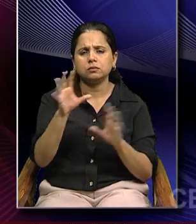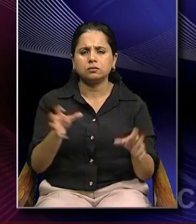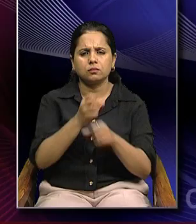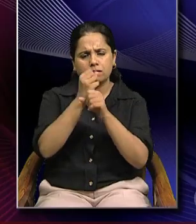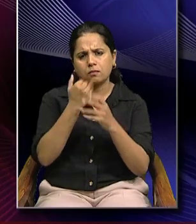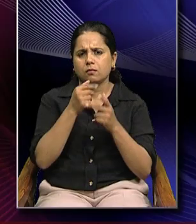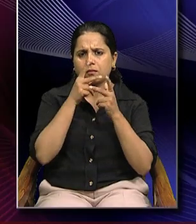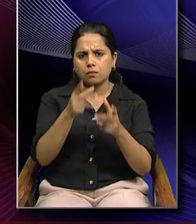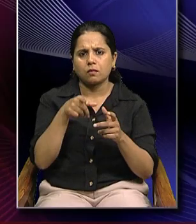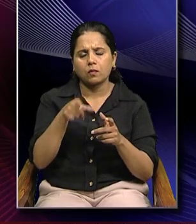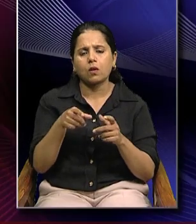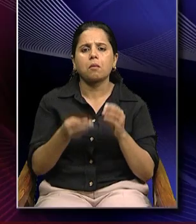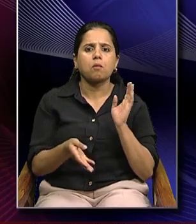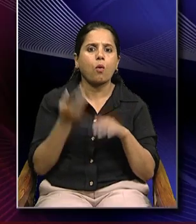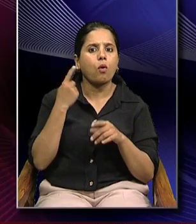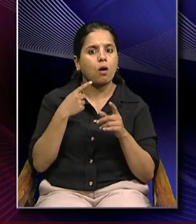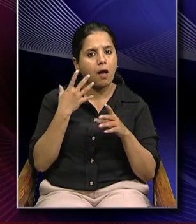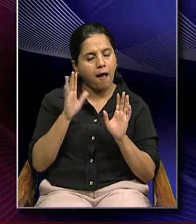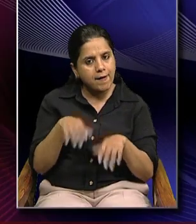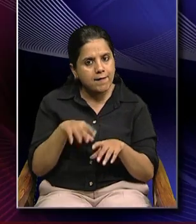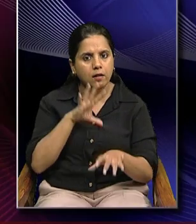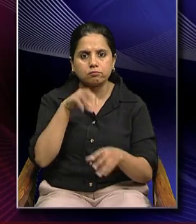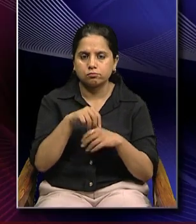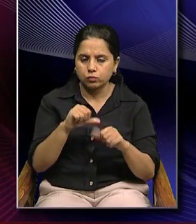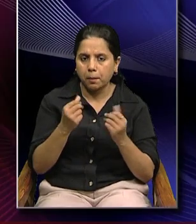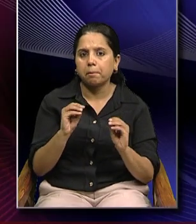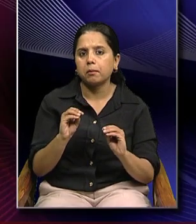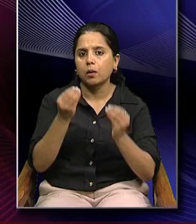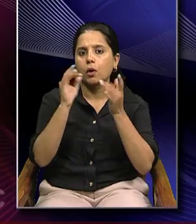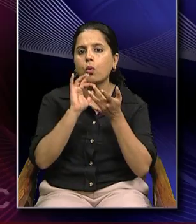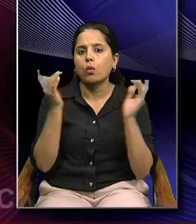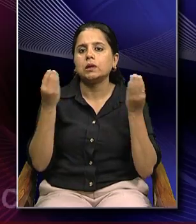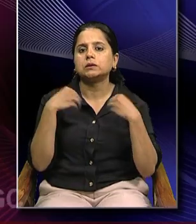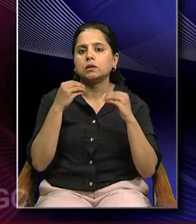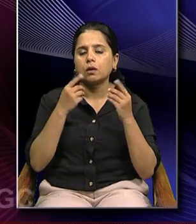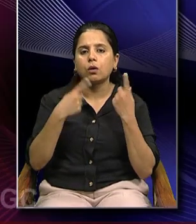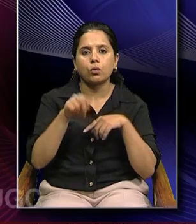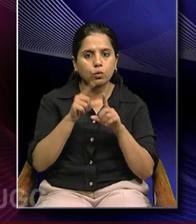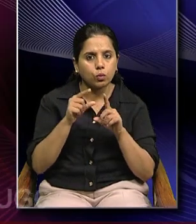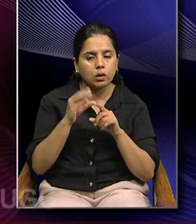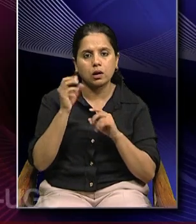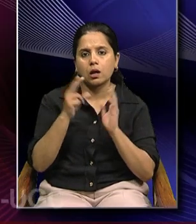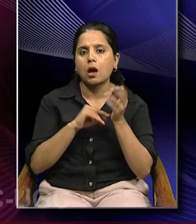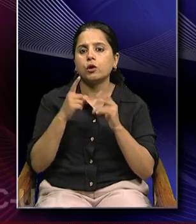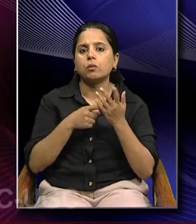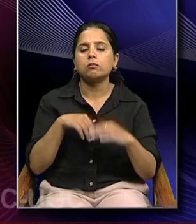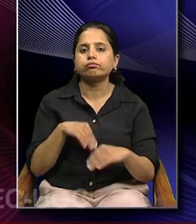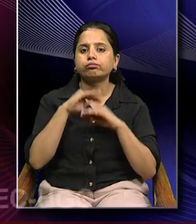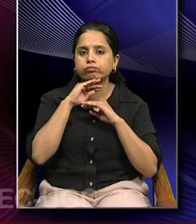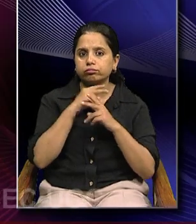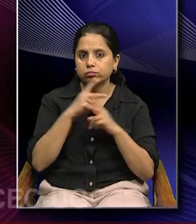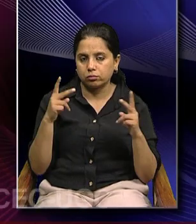say that it has enormous potential, huge potential to improve online sales performance and consumer satisfaction, and of